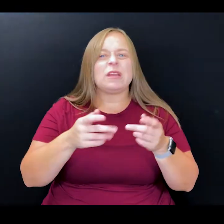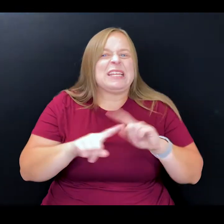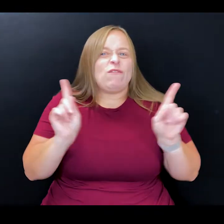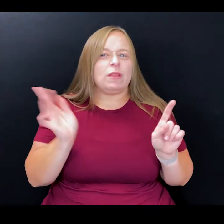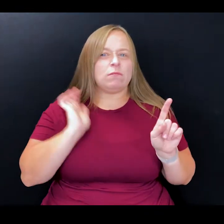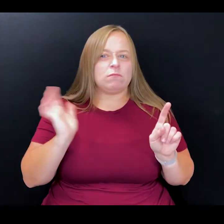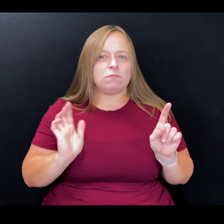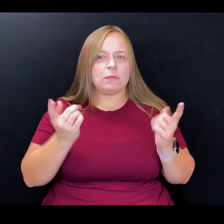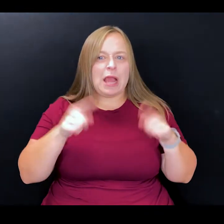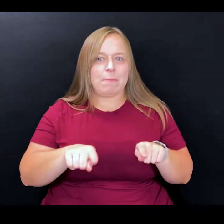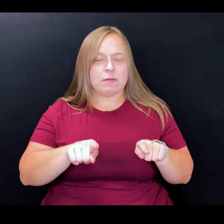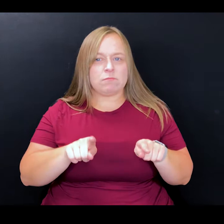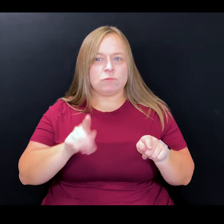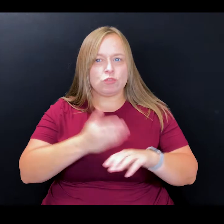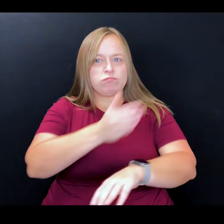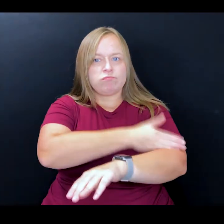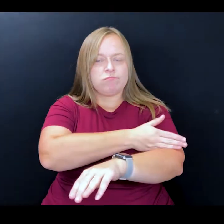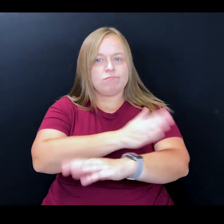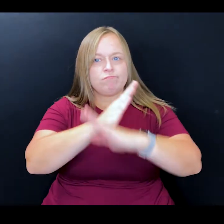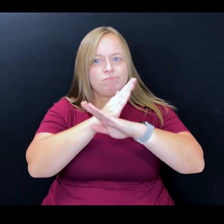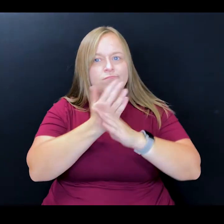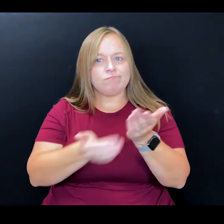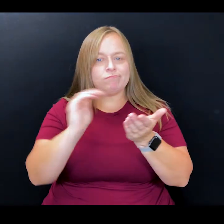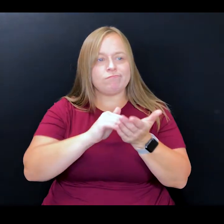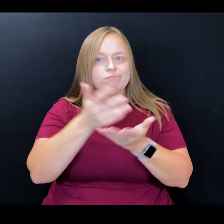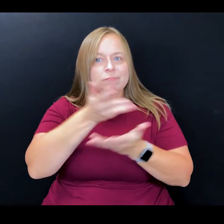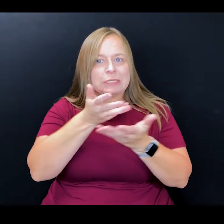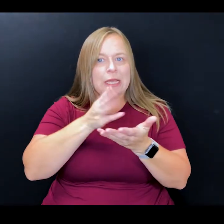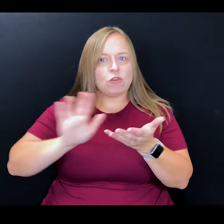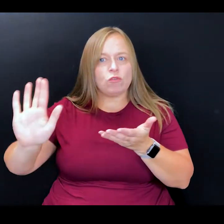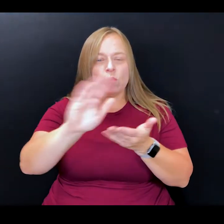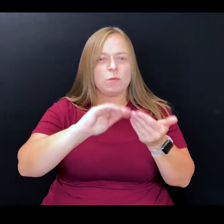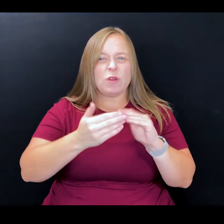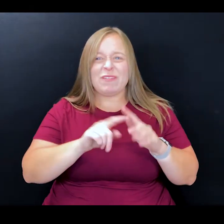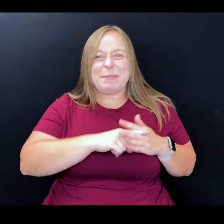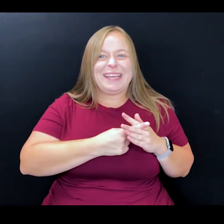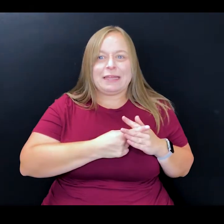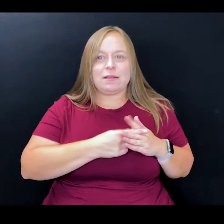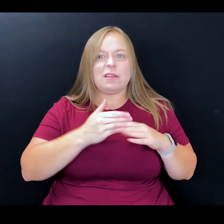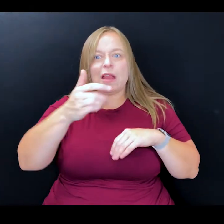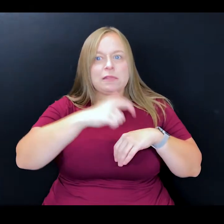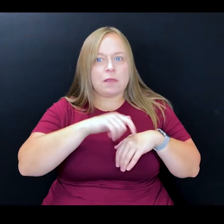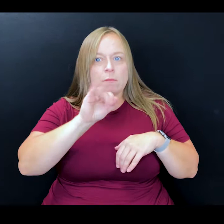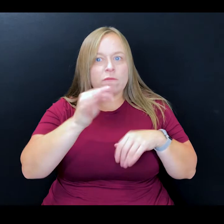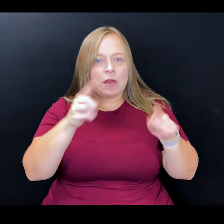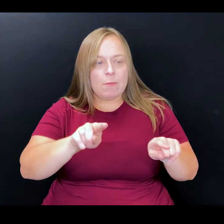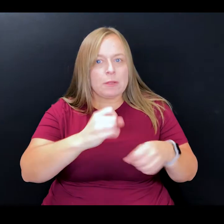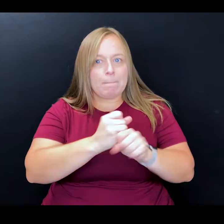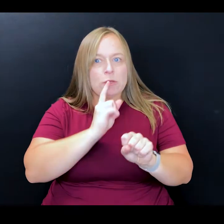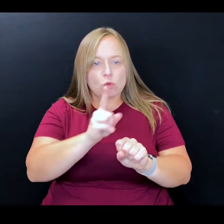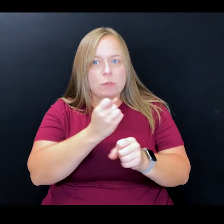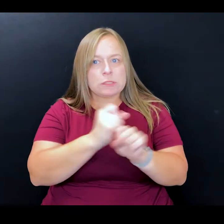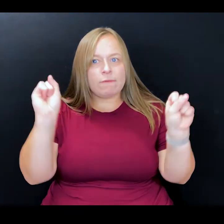been done differently? What needs to happen to engage these communities from the very beginning to ensure